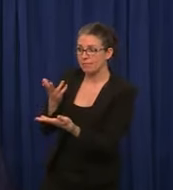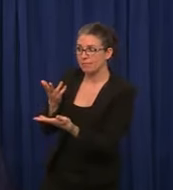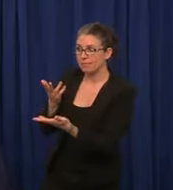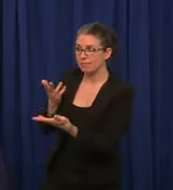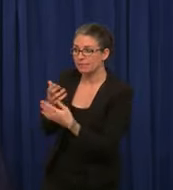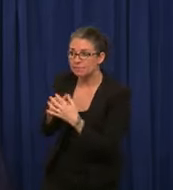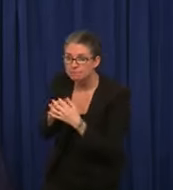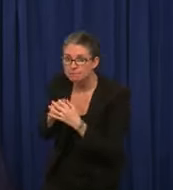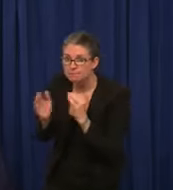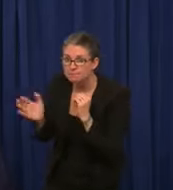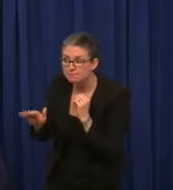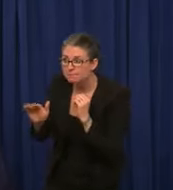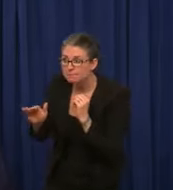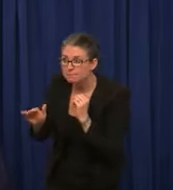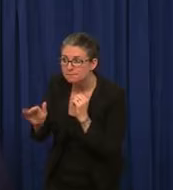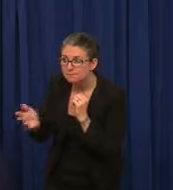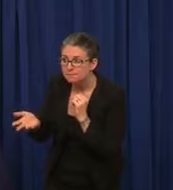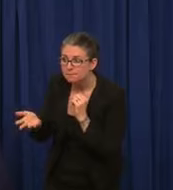Beth?